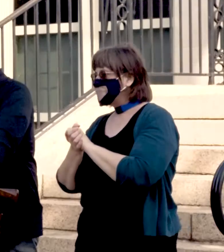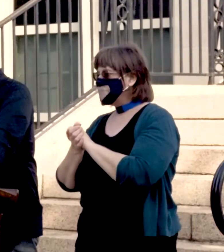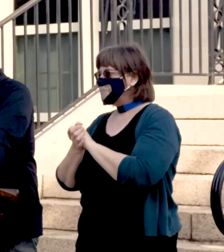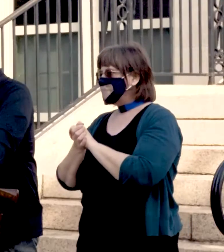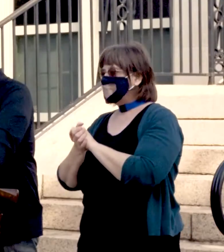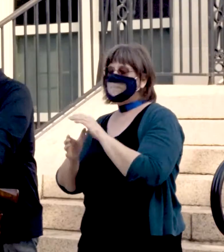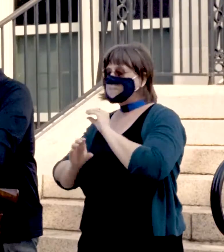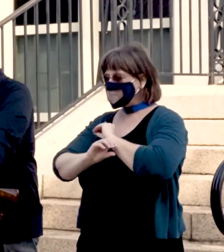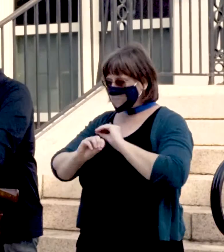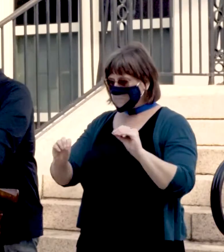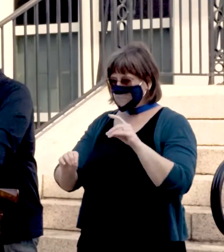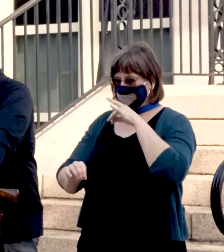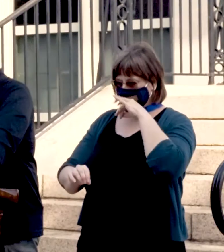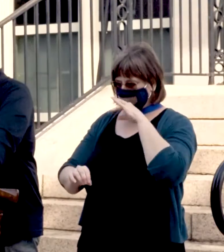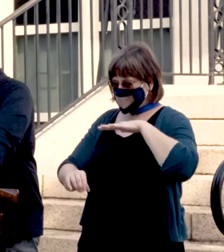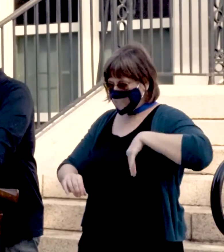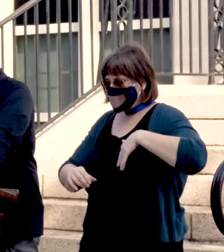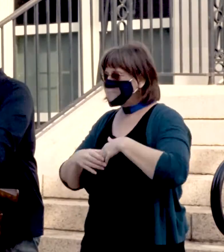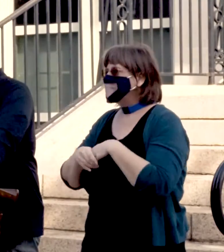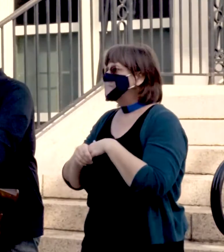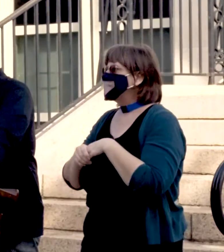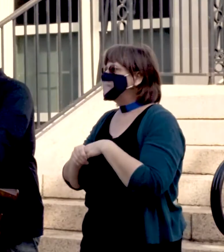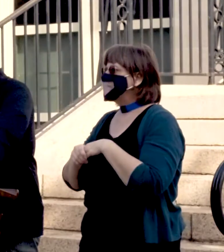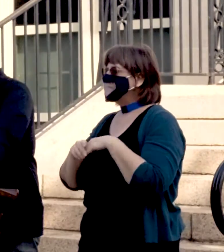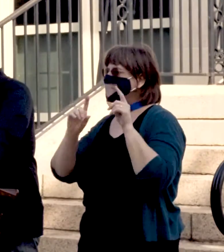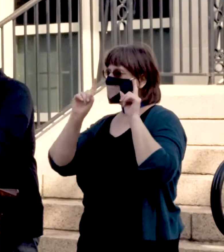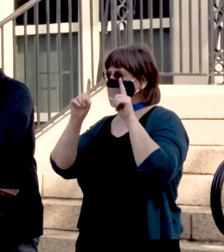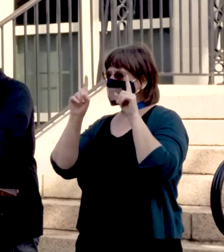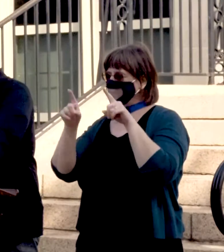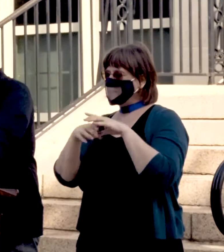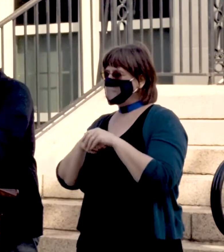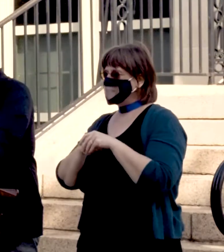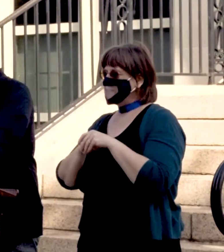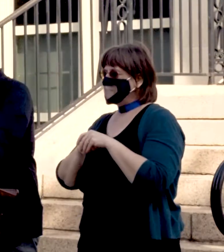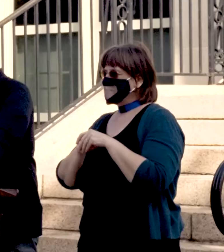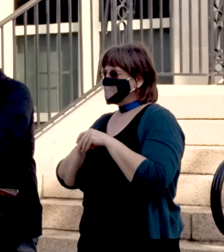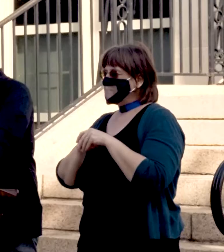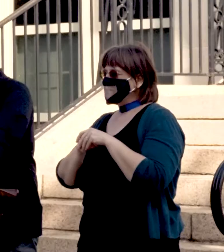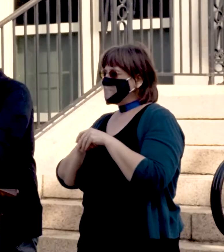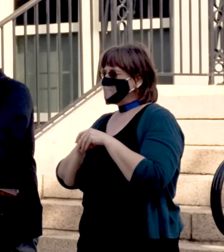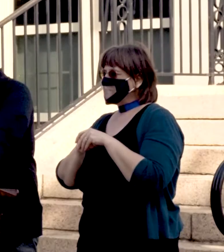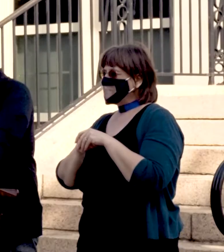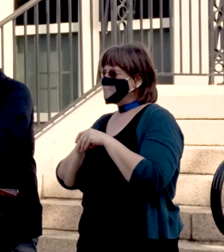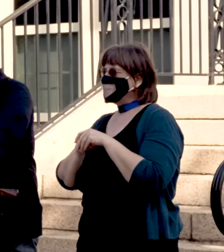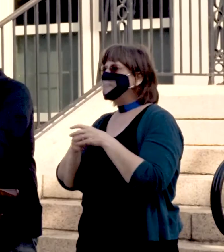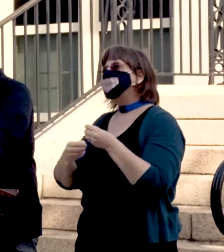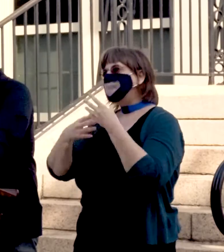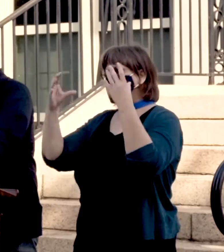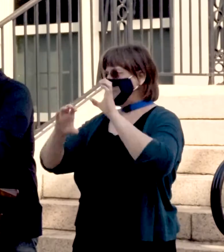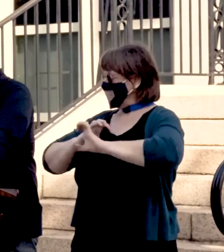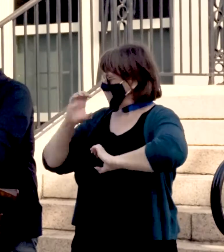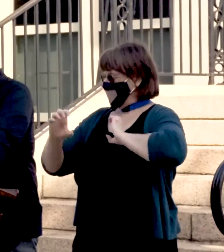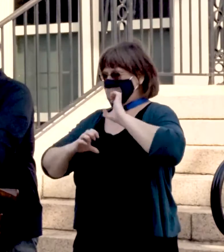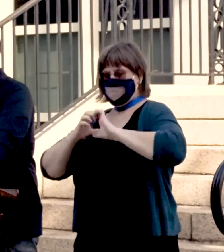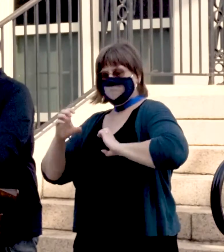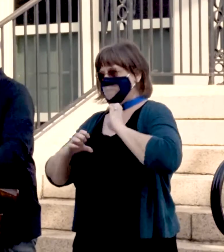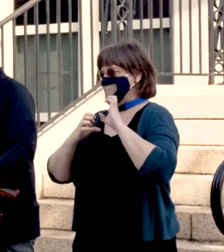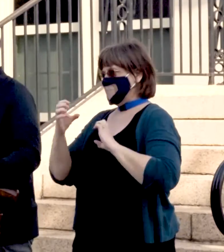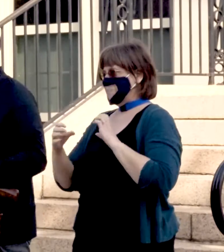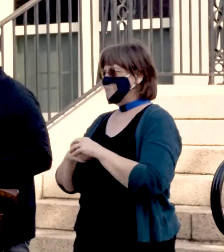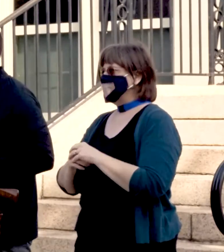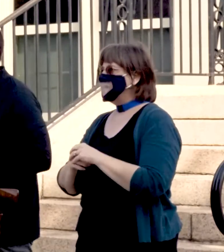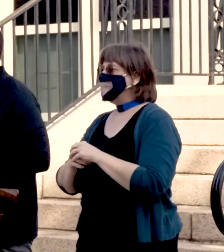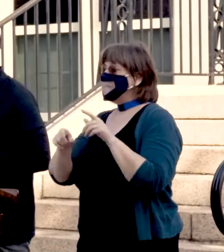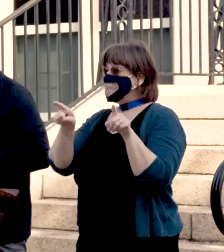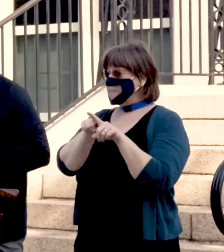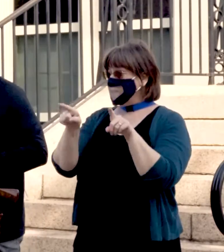good kids at the time. We went in, and obviously there was a lot of emotions going on. But